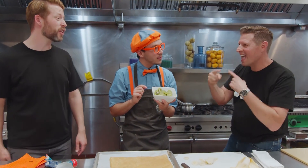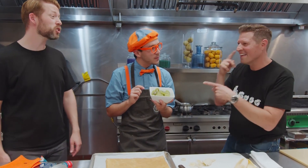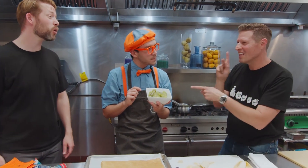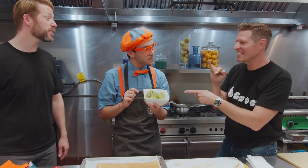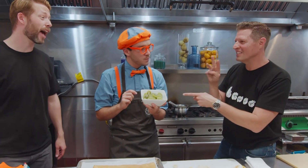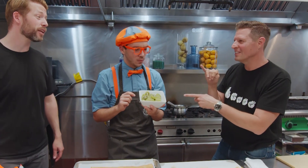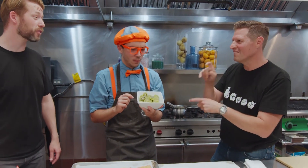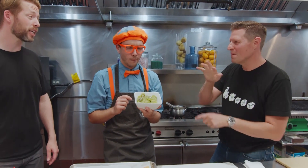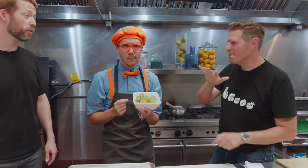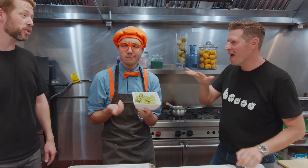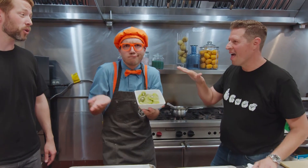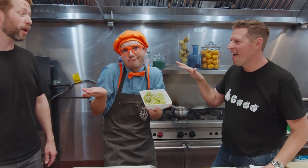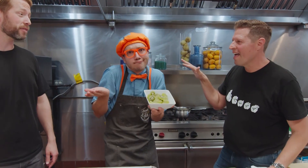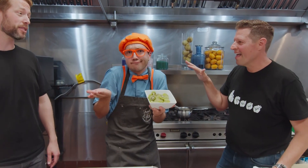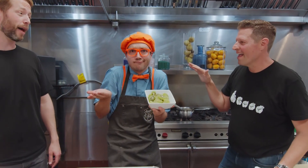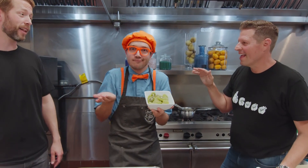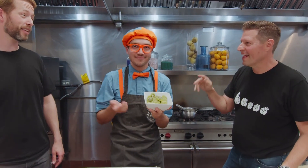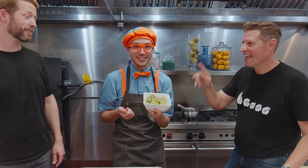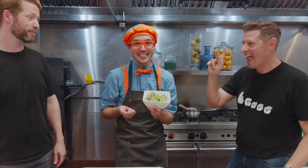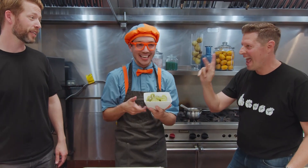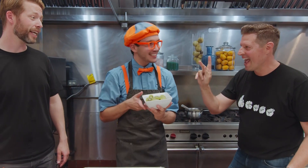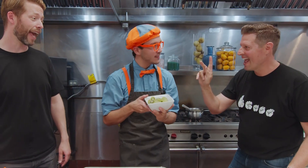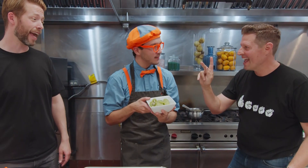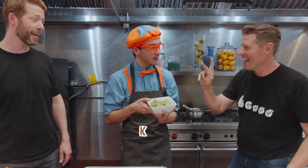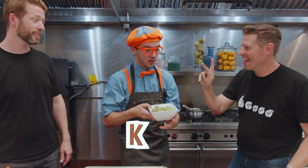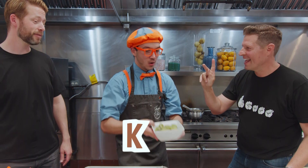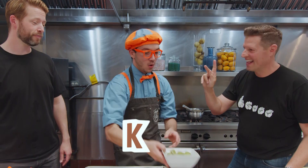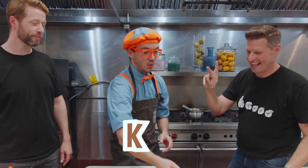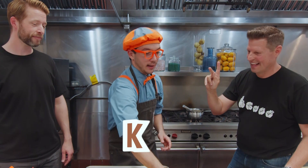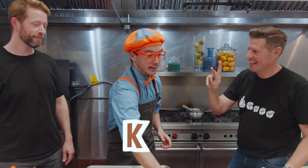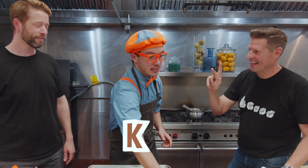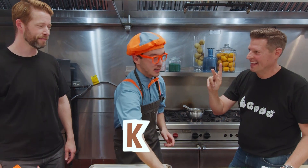And there's no sign for kiwi, so you have to spell. Okay. K.